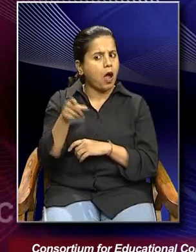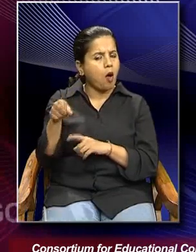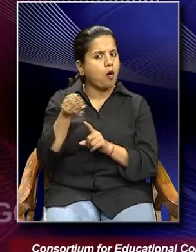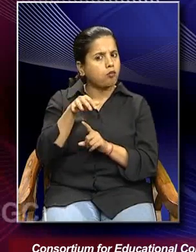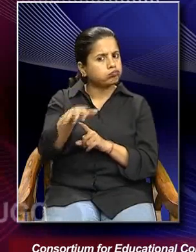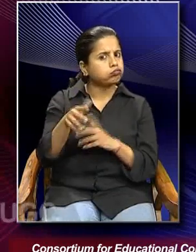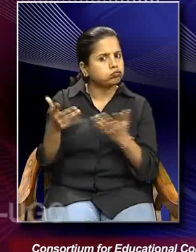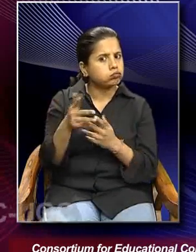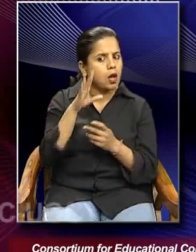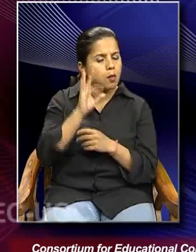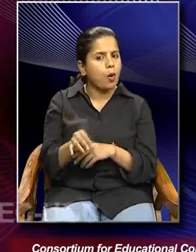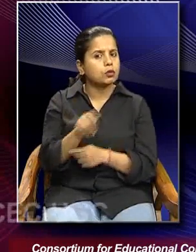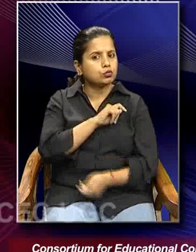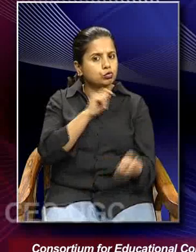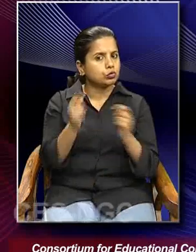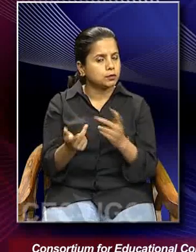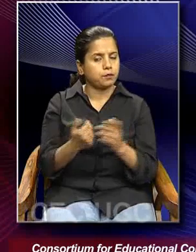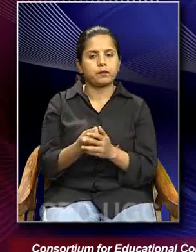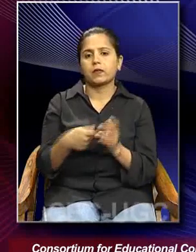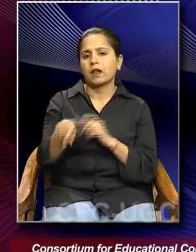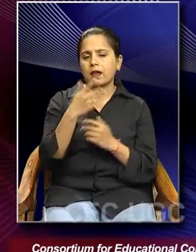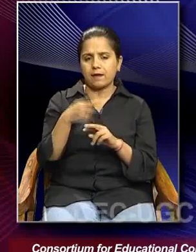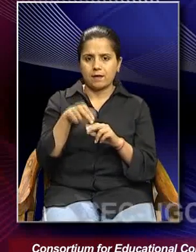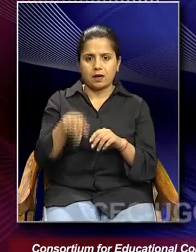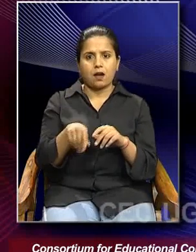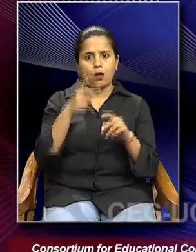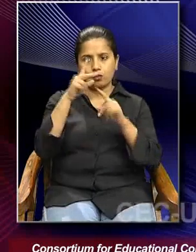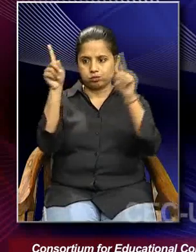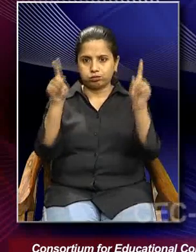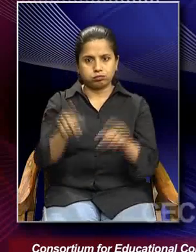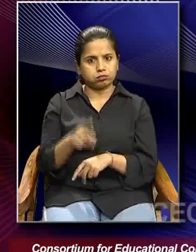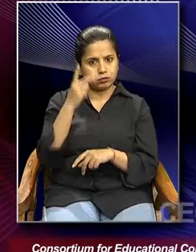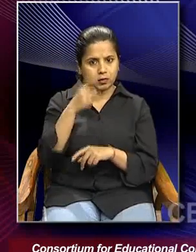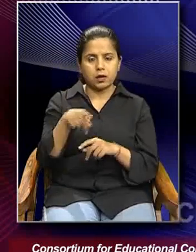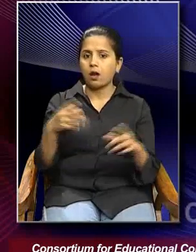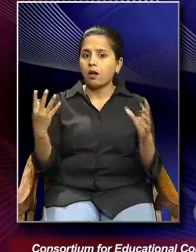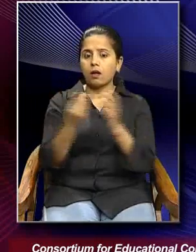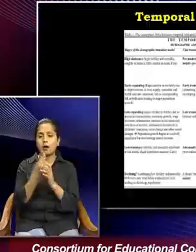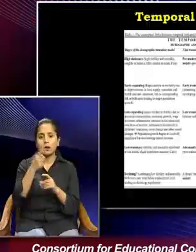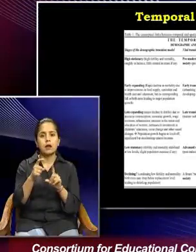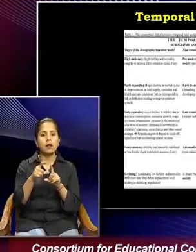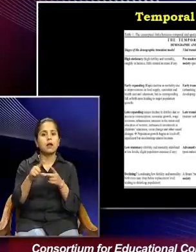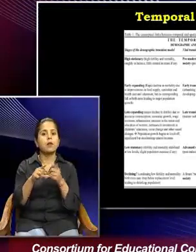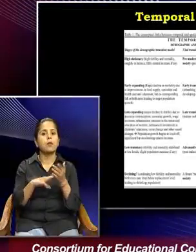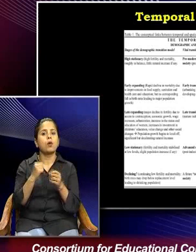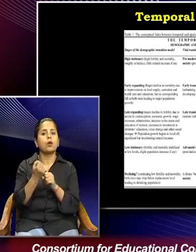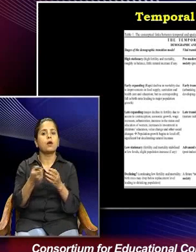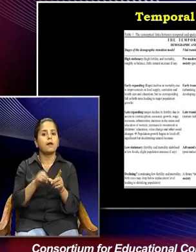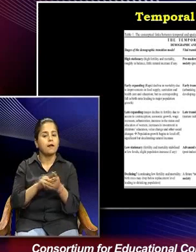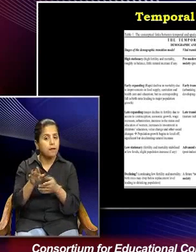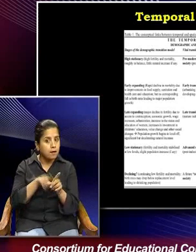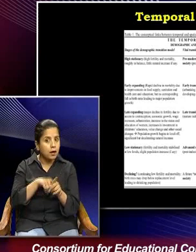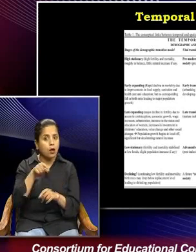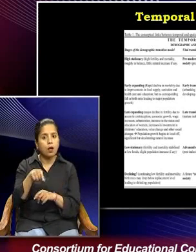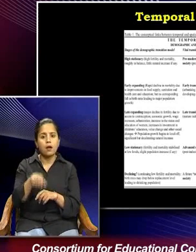important transition. If you look at this graph, is basically putting together demographic transition along with